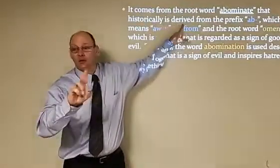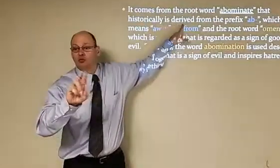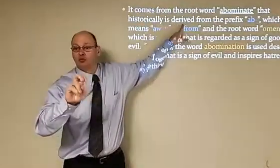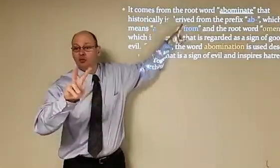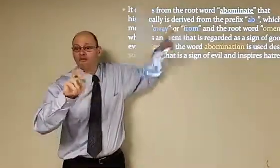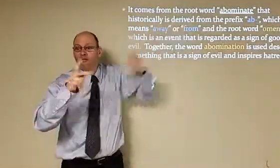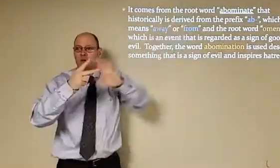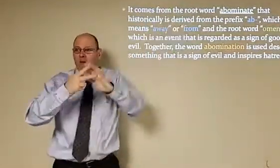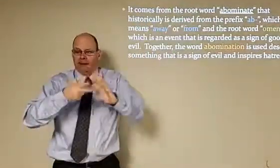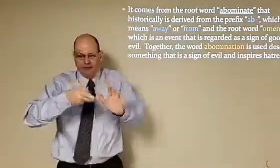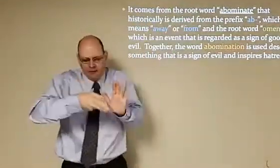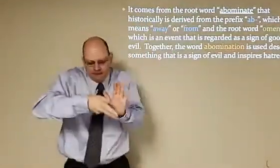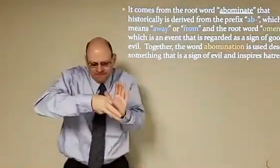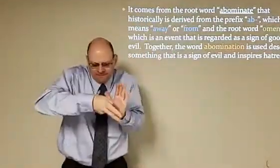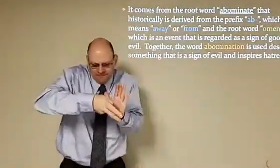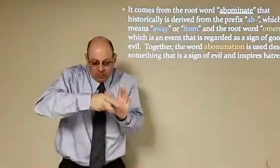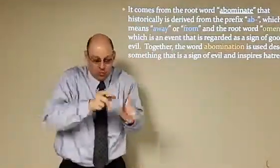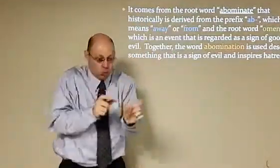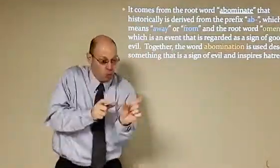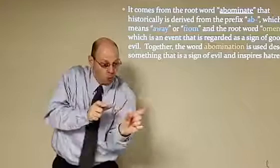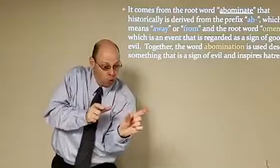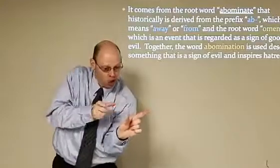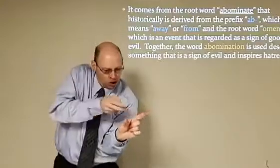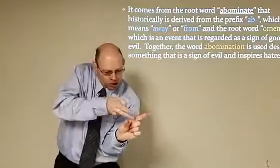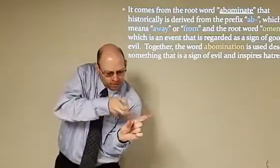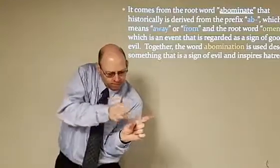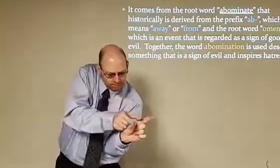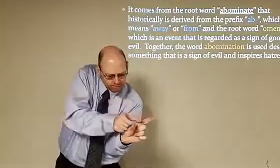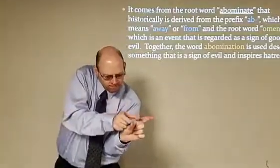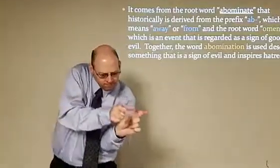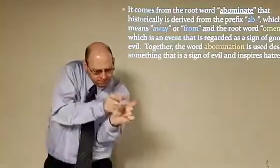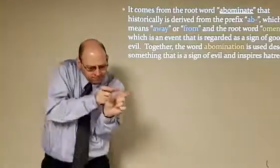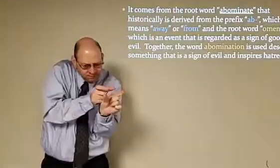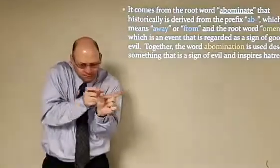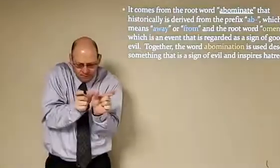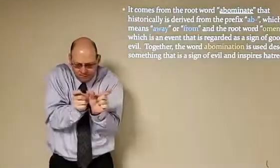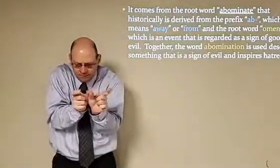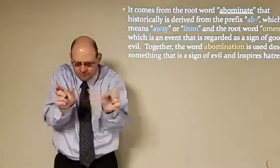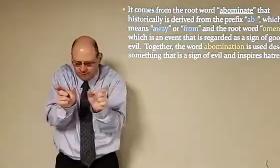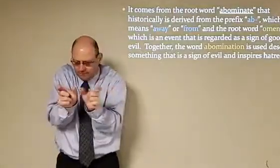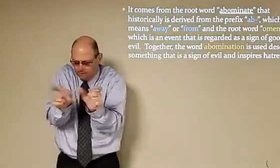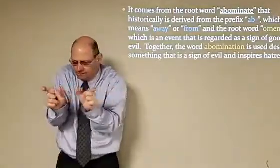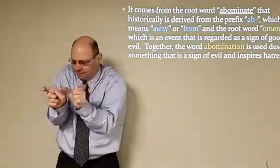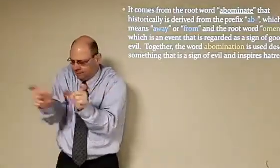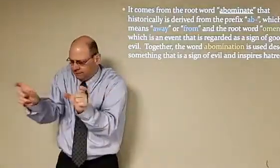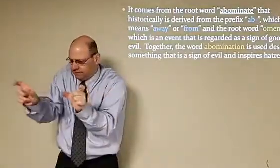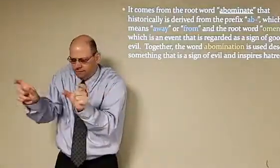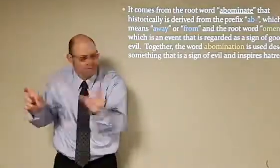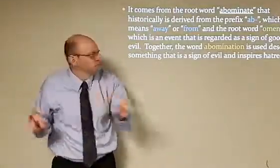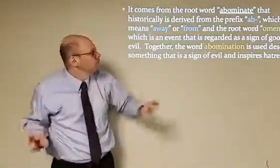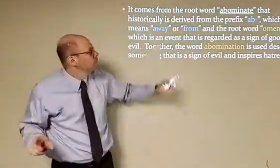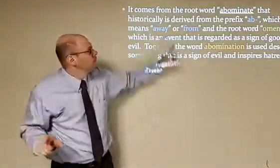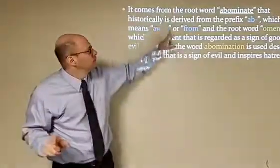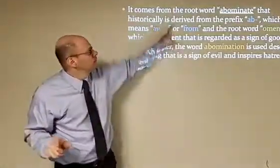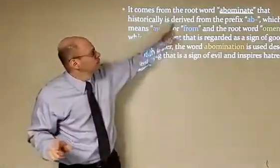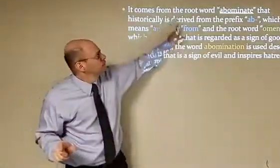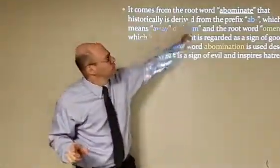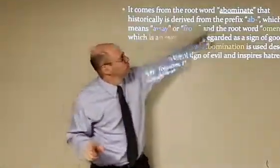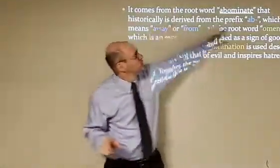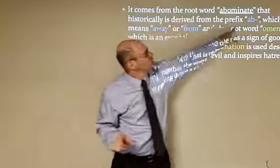Historically, it's derived from a prefix, ab. So you know, if you take apart the word, you